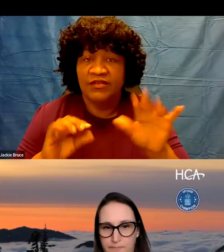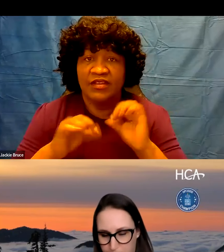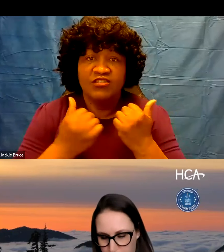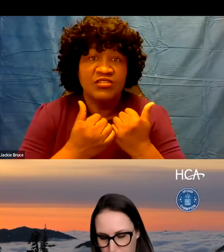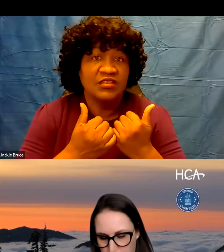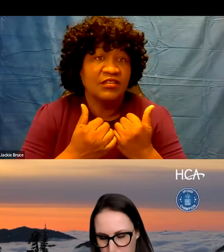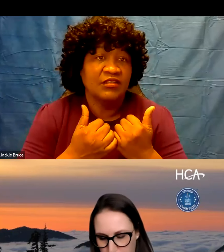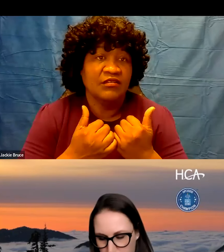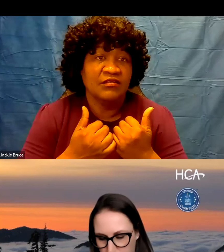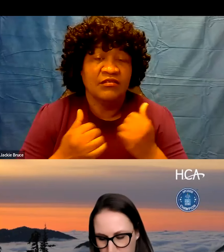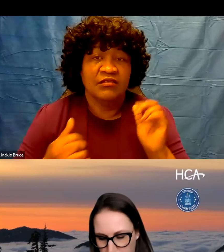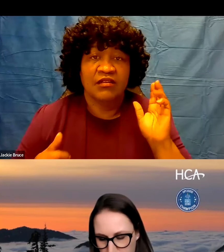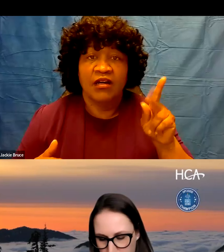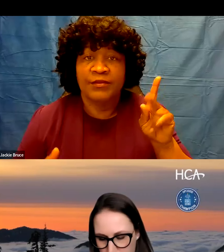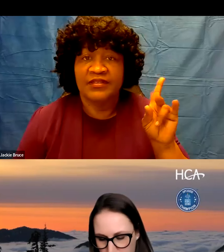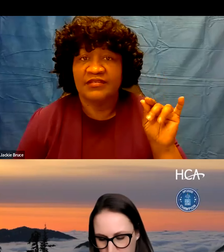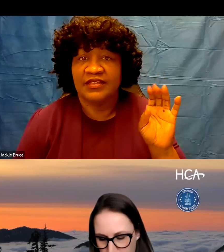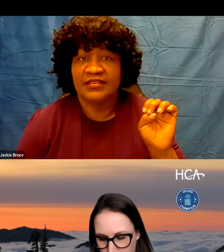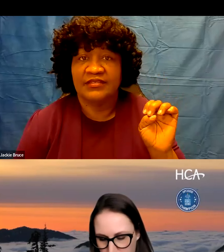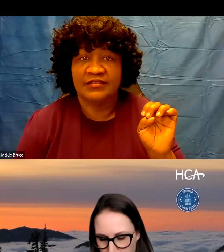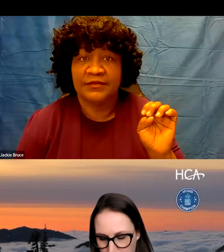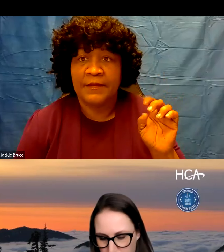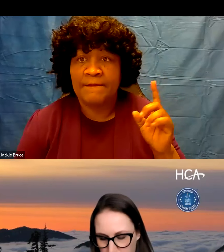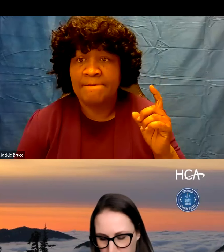agency update?